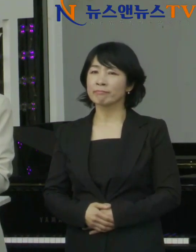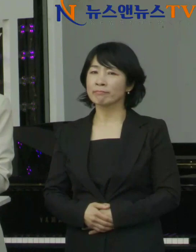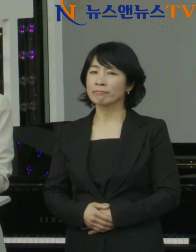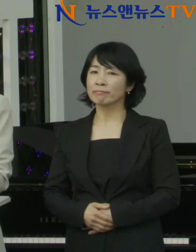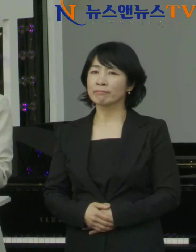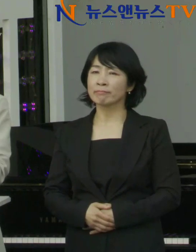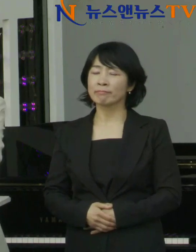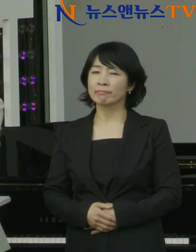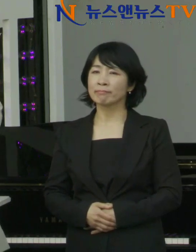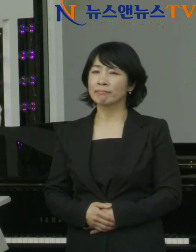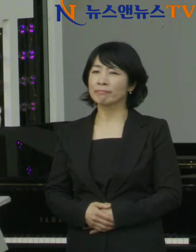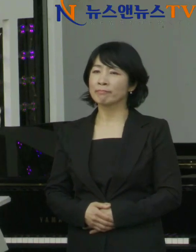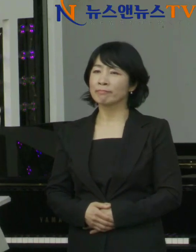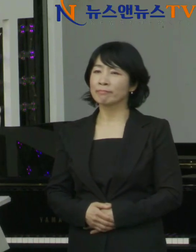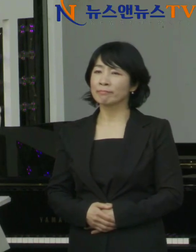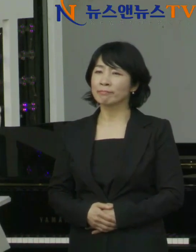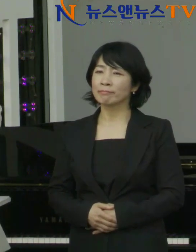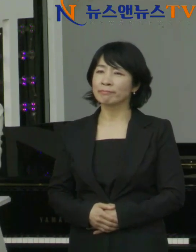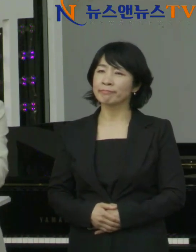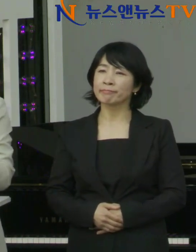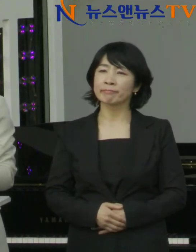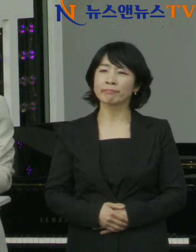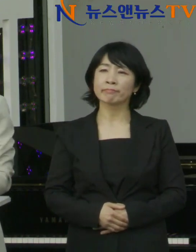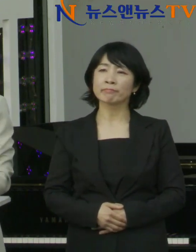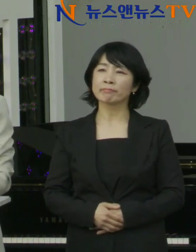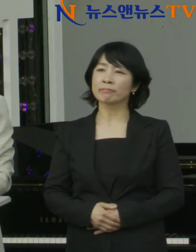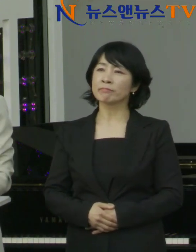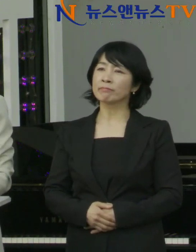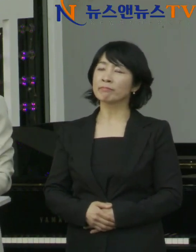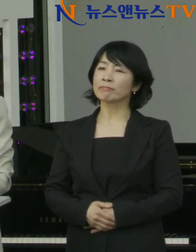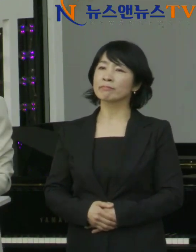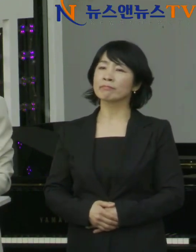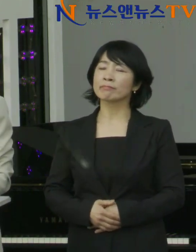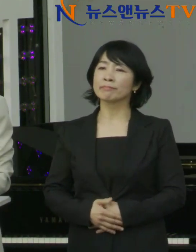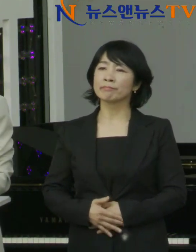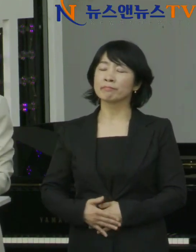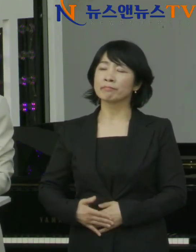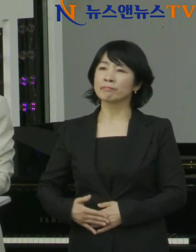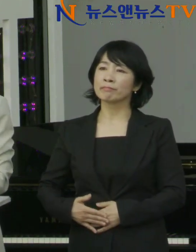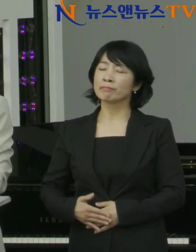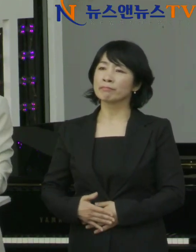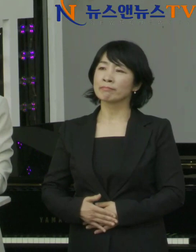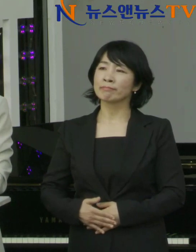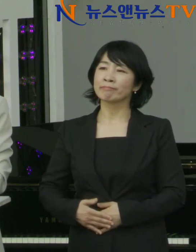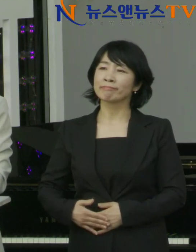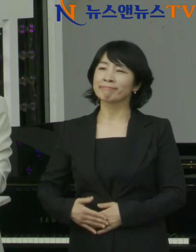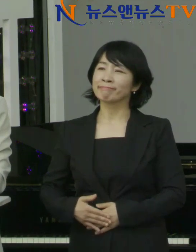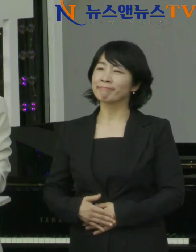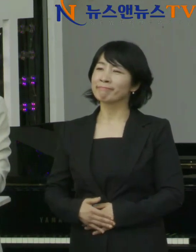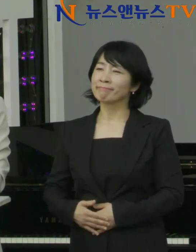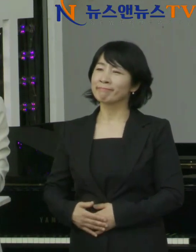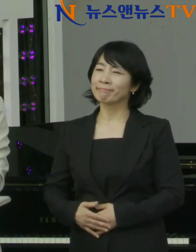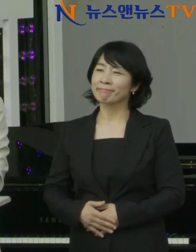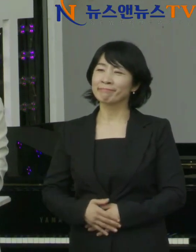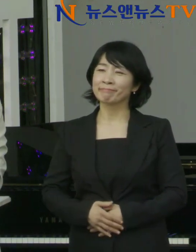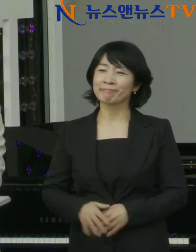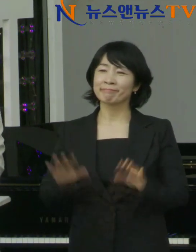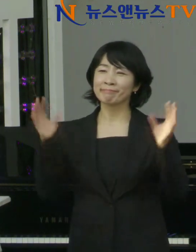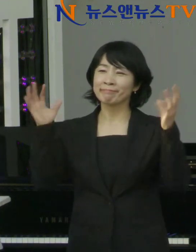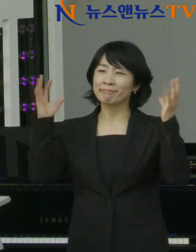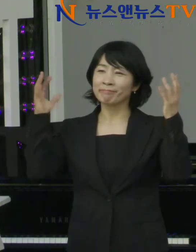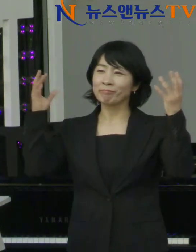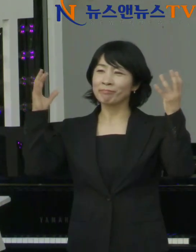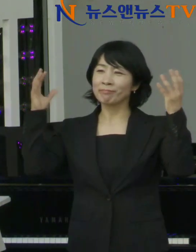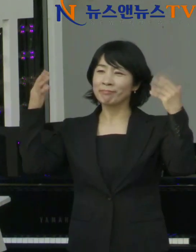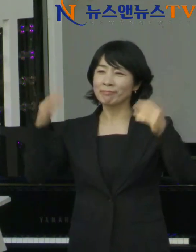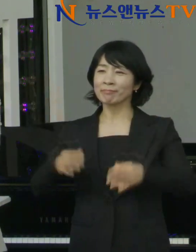savoring the premium Ichon rice meals, immersing yourself in the ambience of Ichon. Thank you very much.